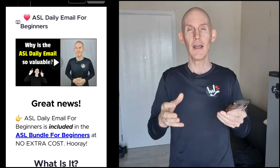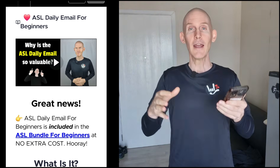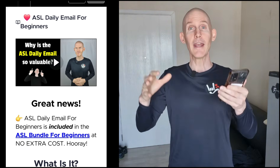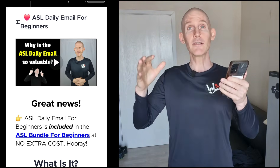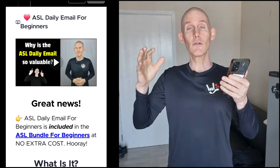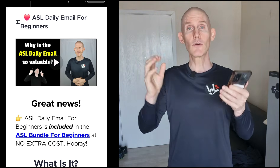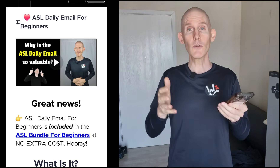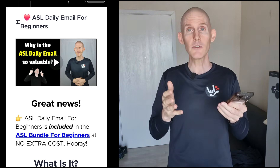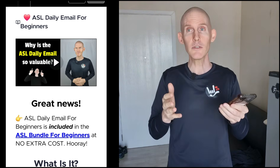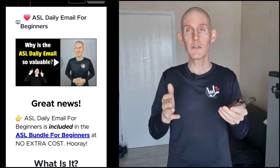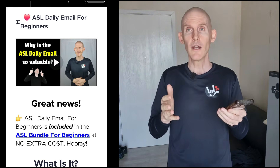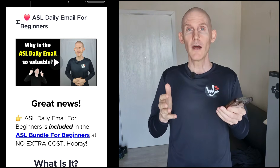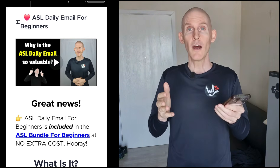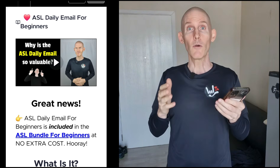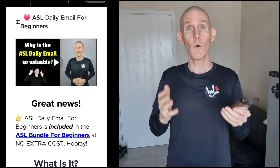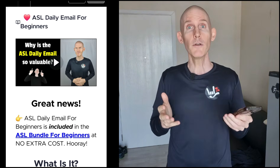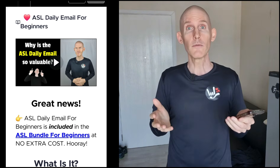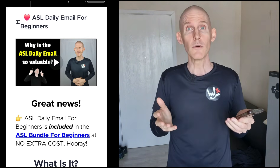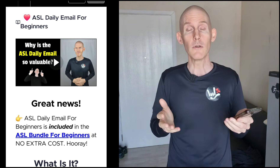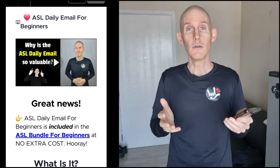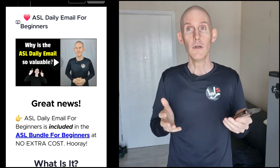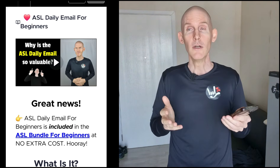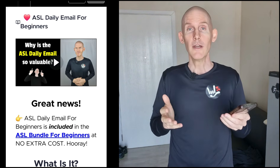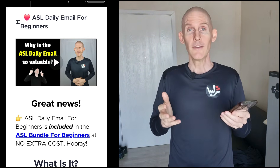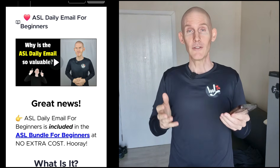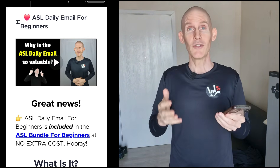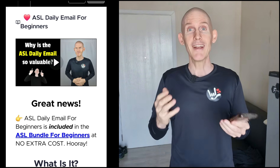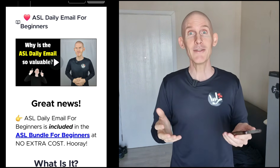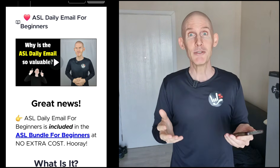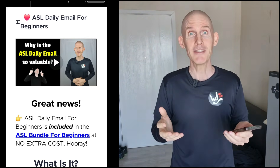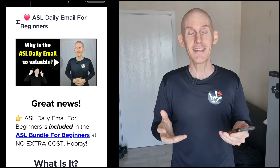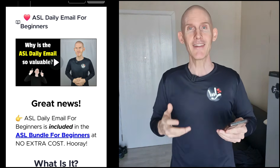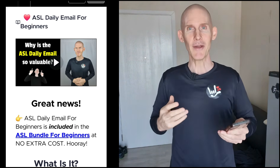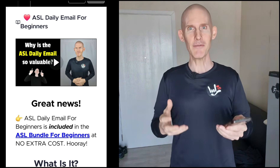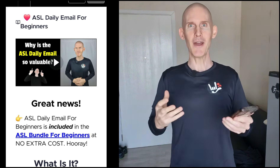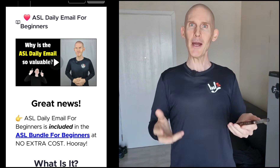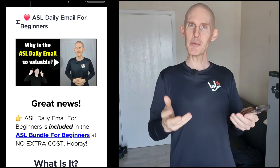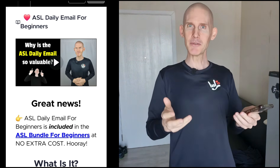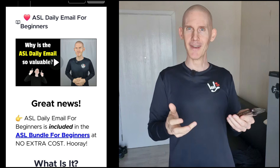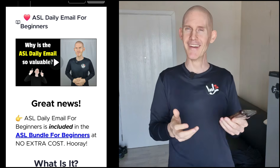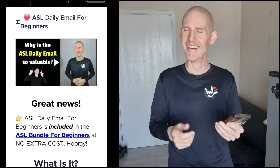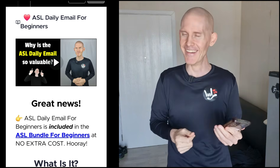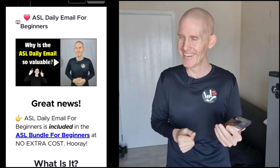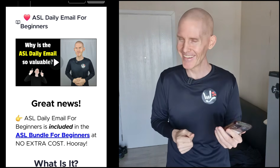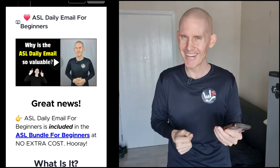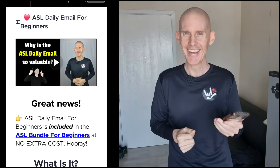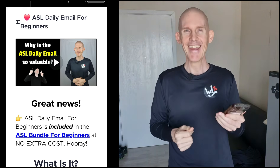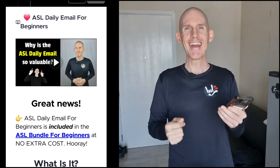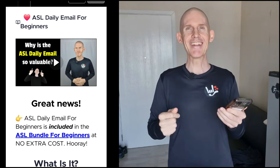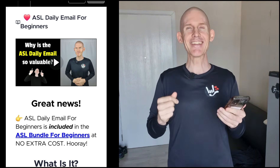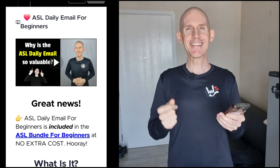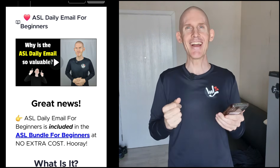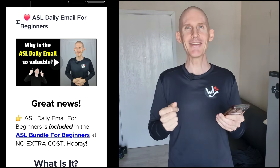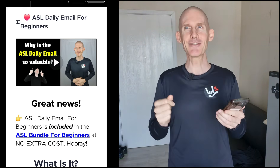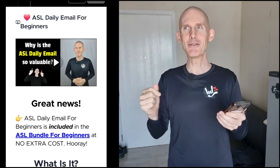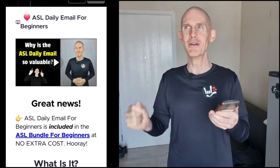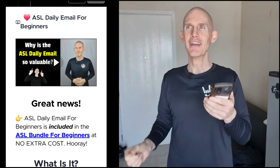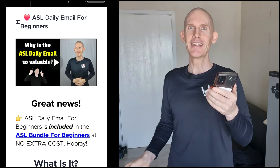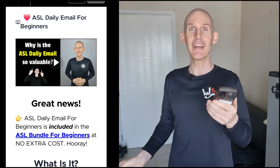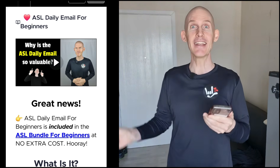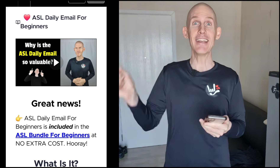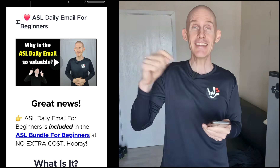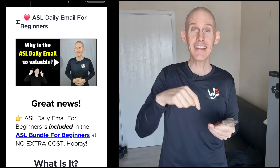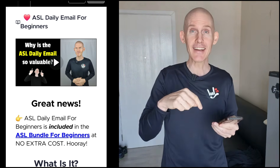going. ASL courses are wonderful. The challenge is that life happens. It is a challenge